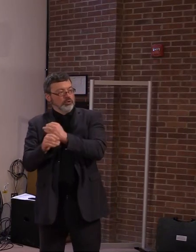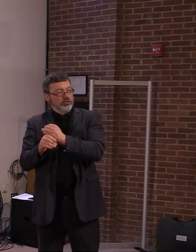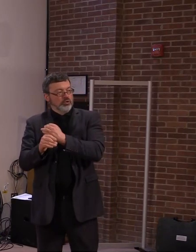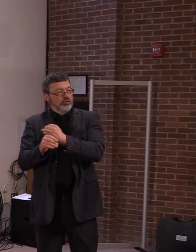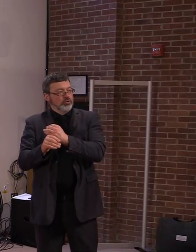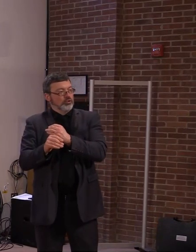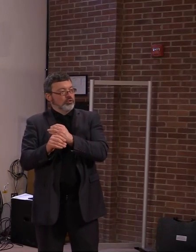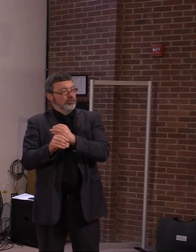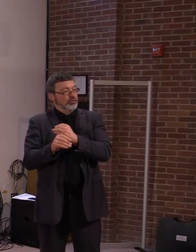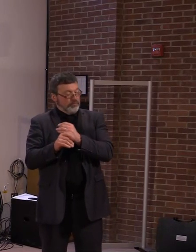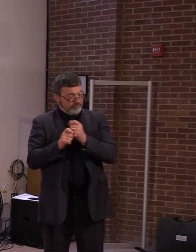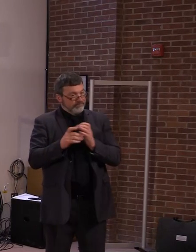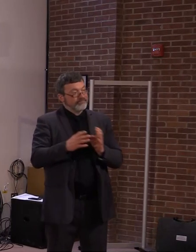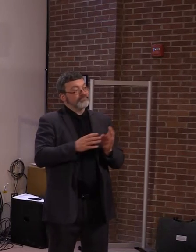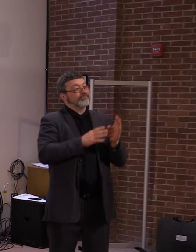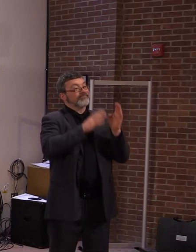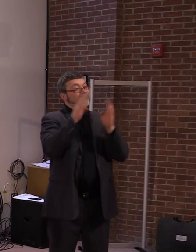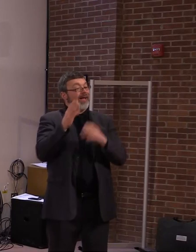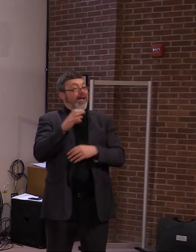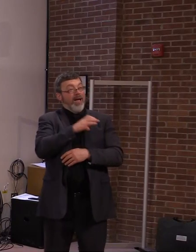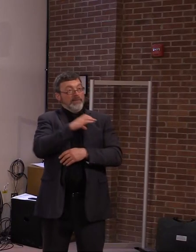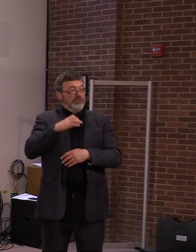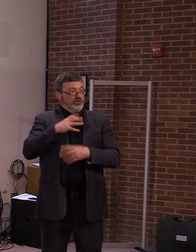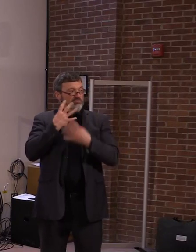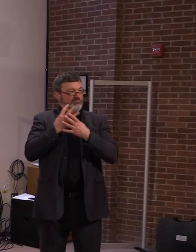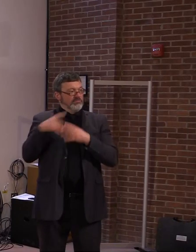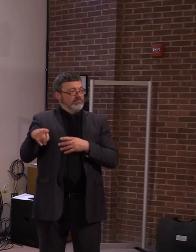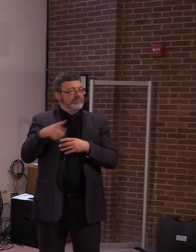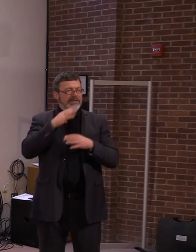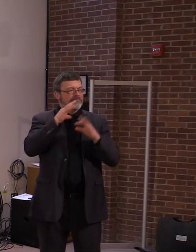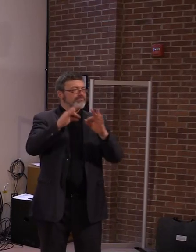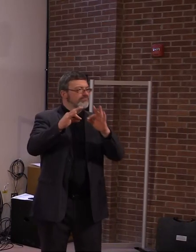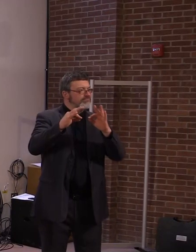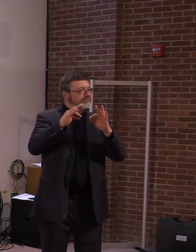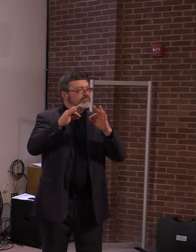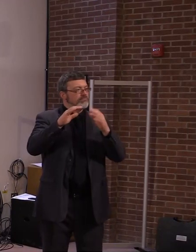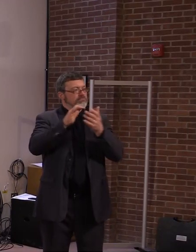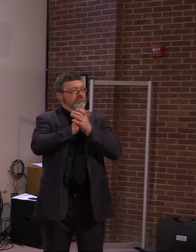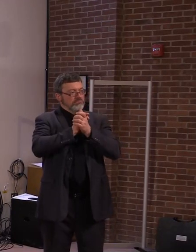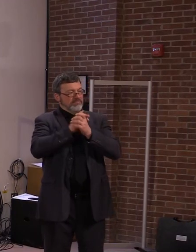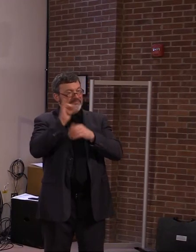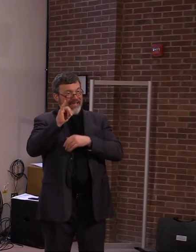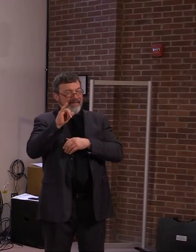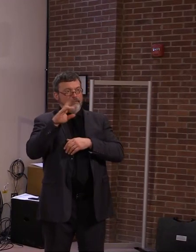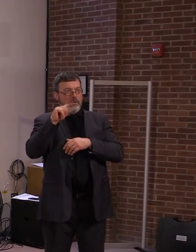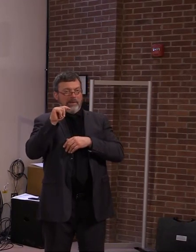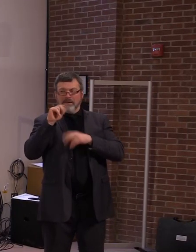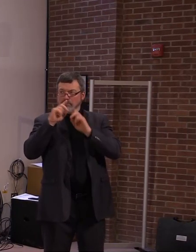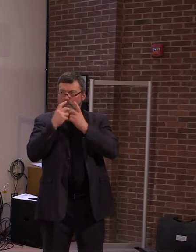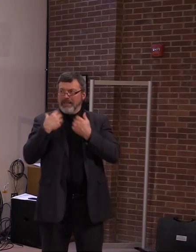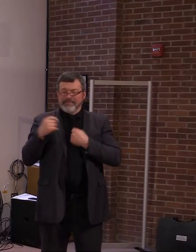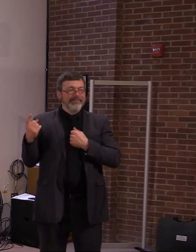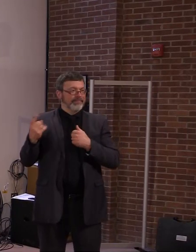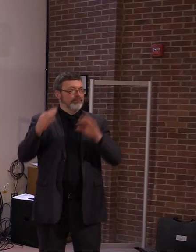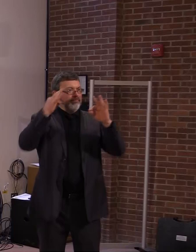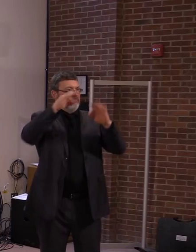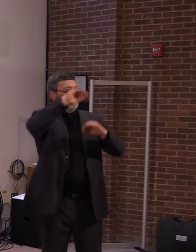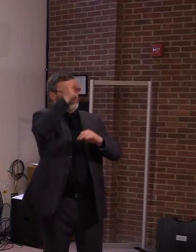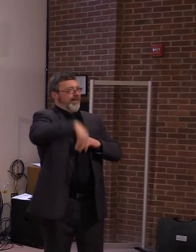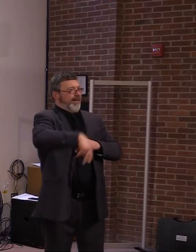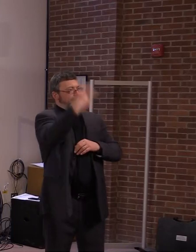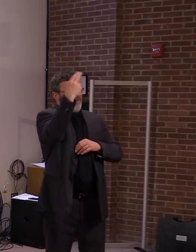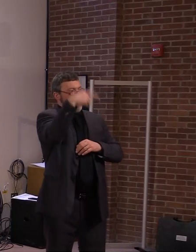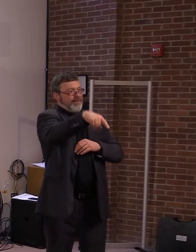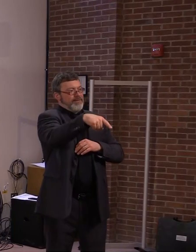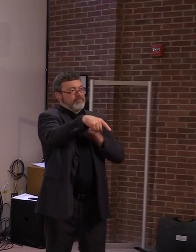from the commissioner, booster vaccine information sheet from VDH, booster vaccine frequently asked